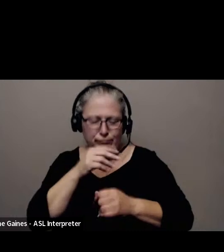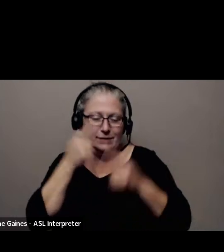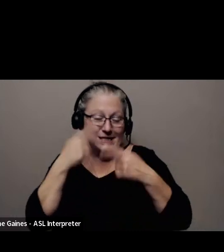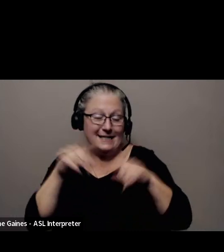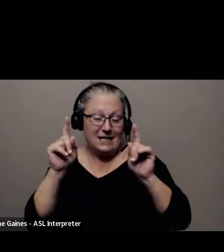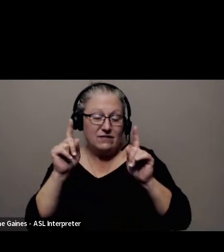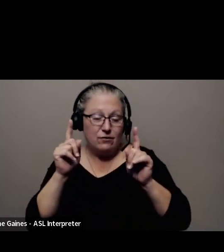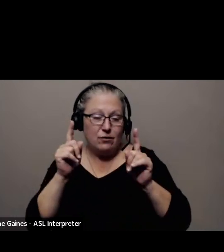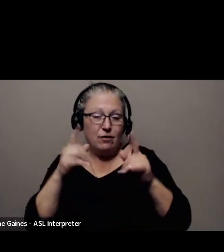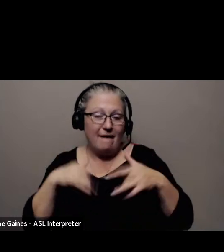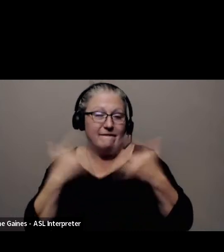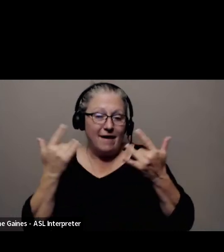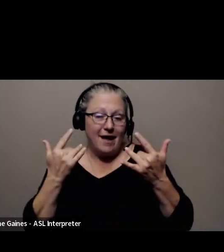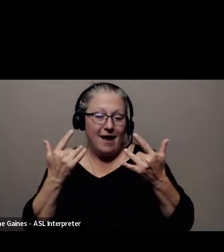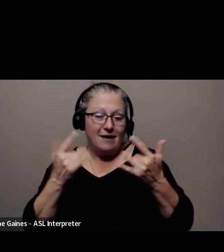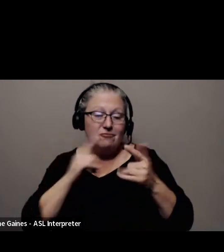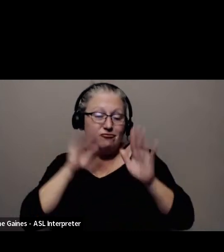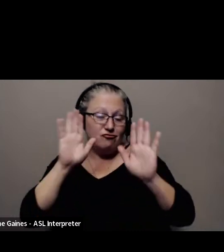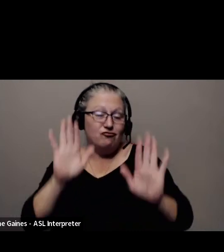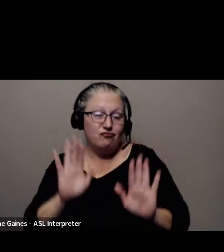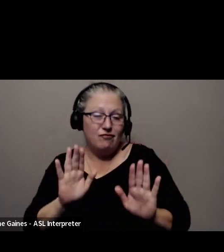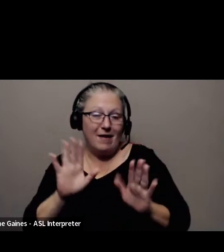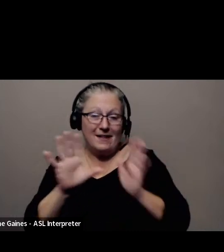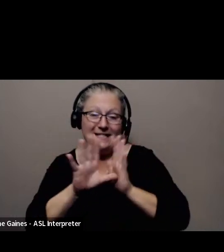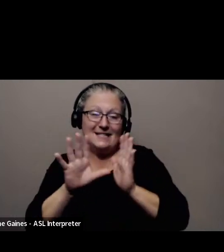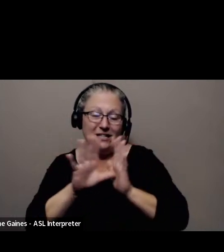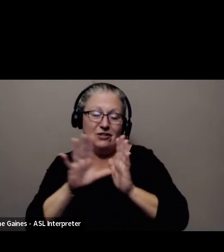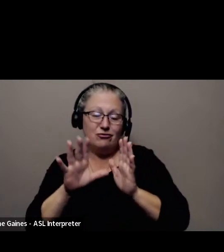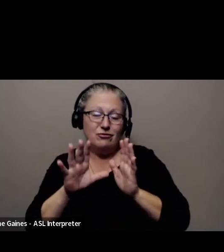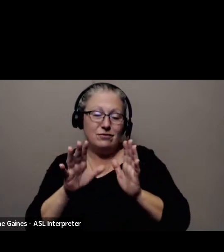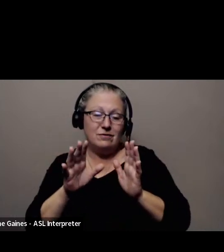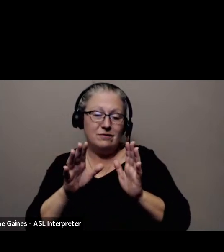successful event and something great that the seniors were